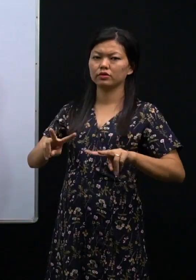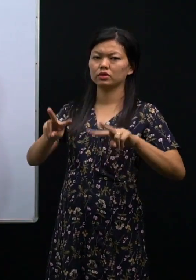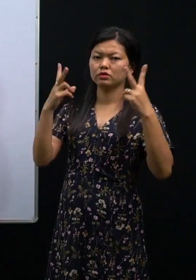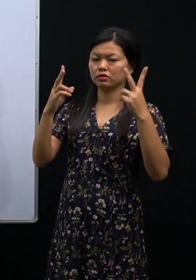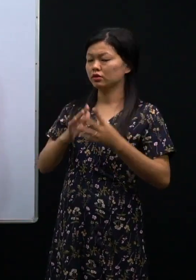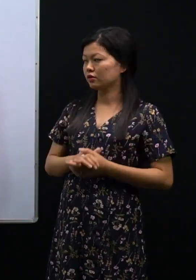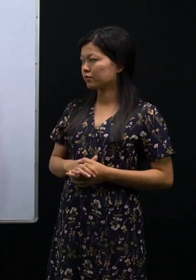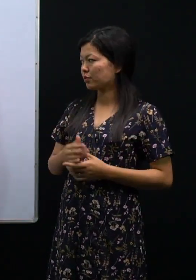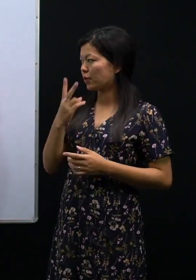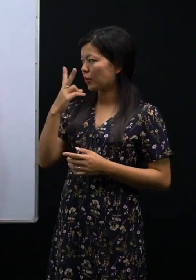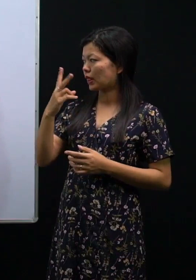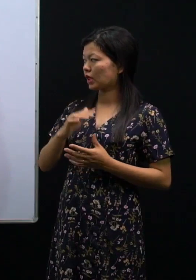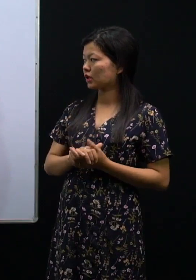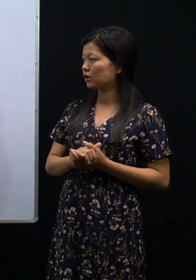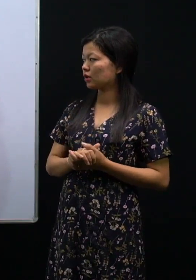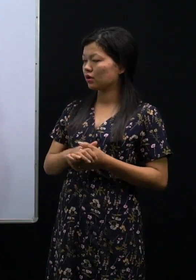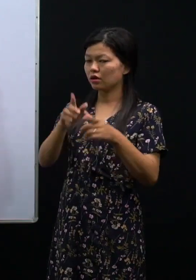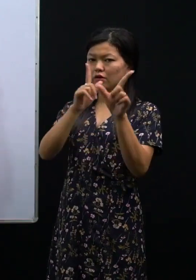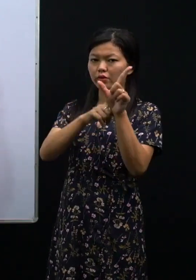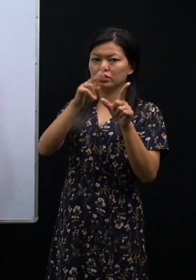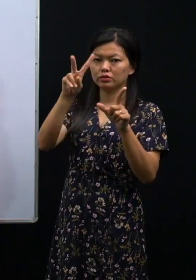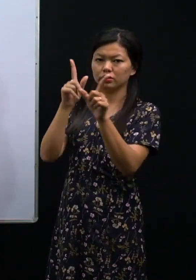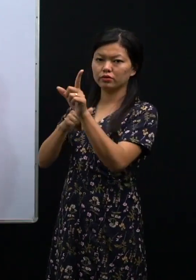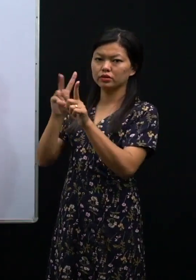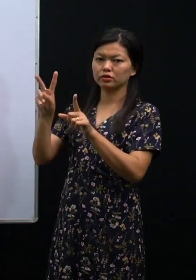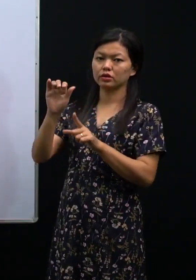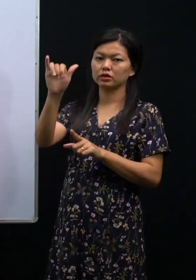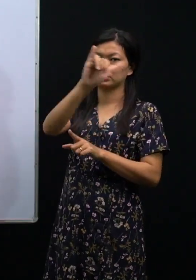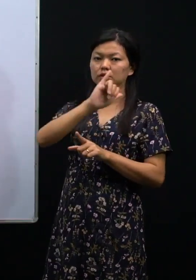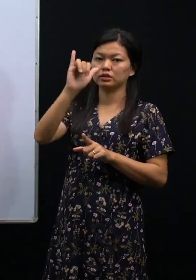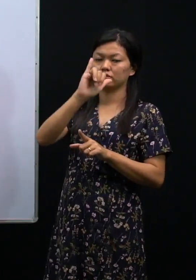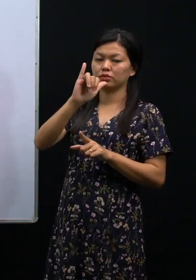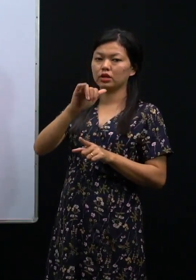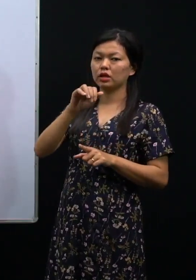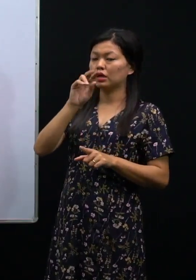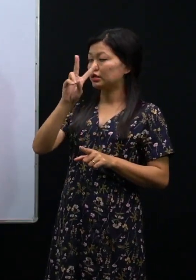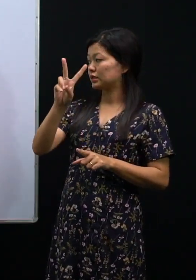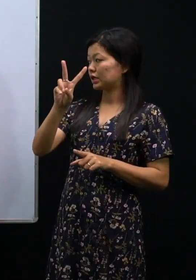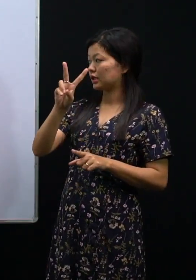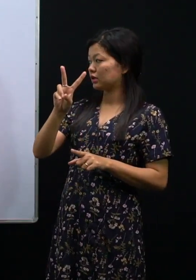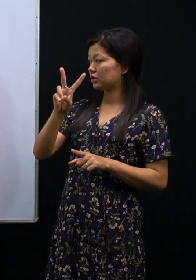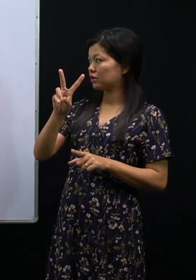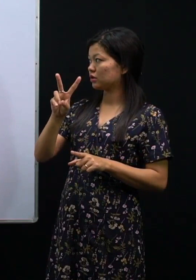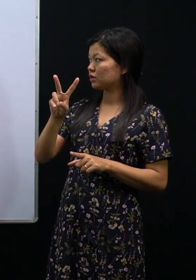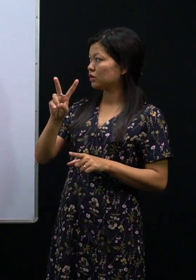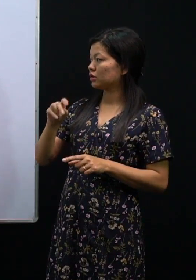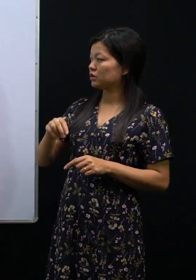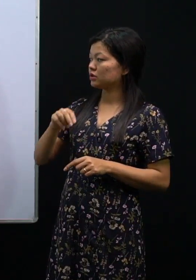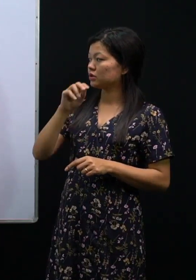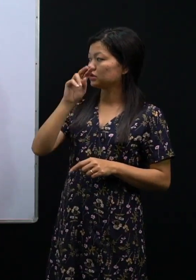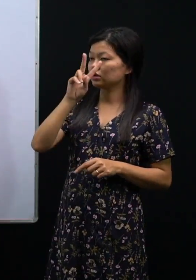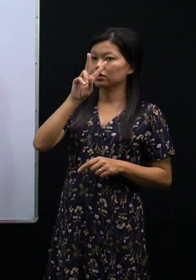same. Look at here. First term, okay. Here also first term, okay. Second term are not same, but here second term also